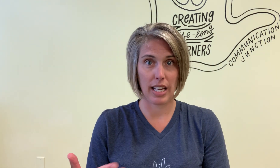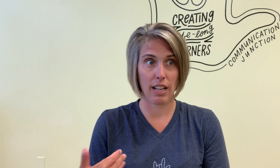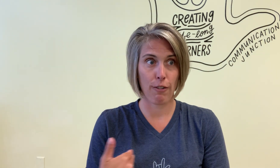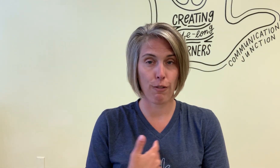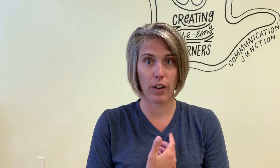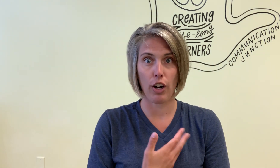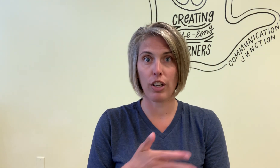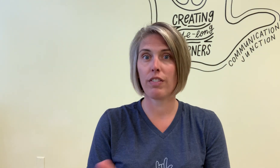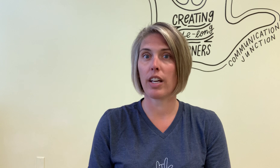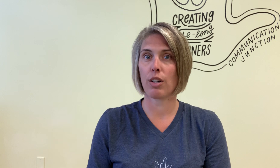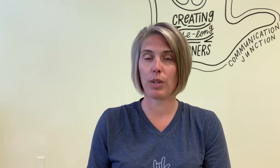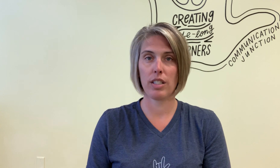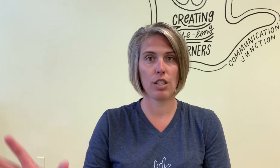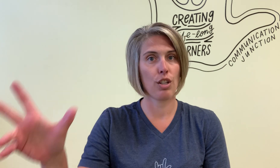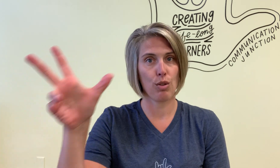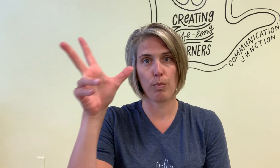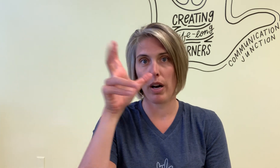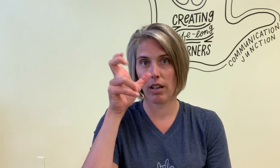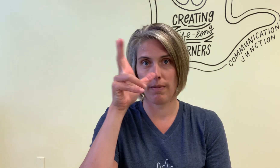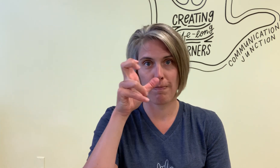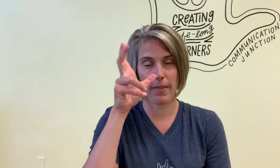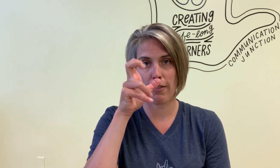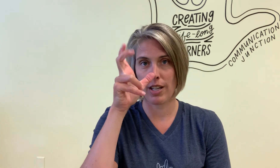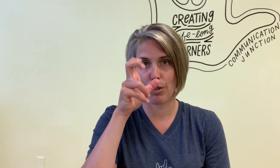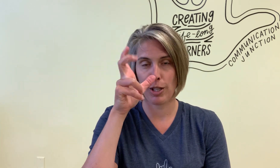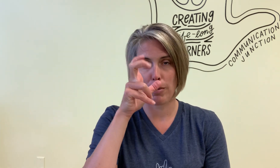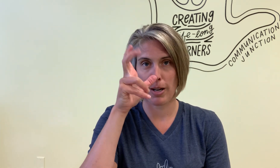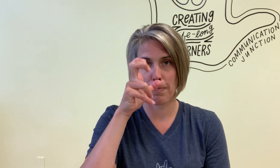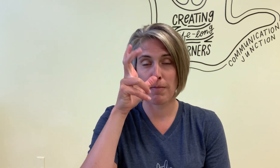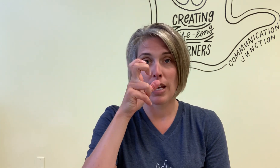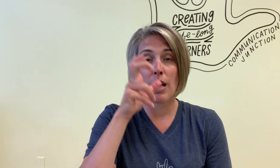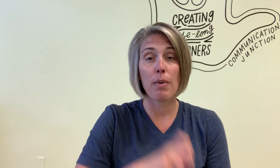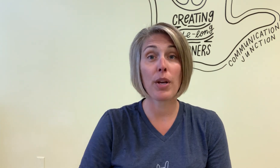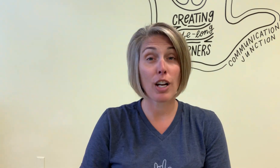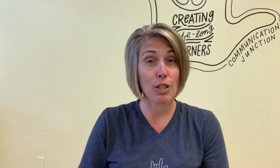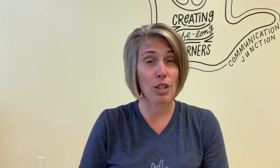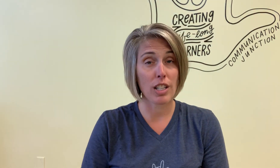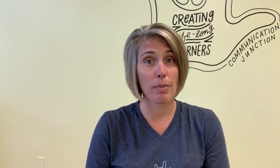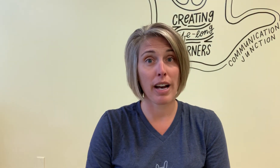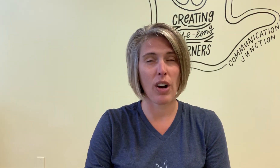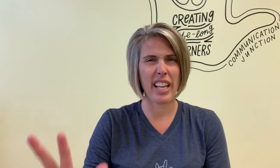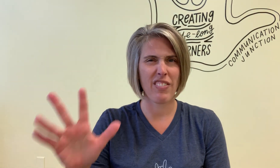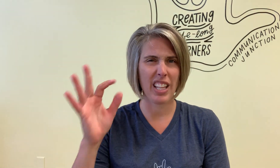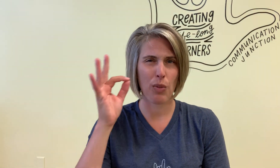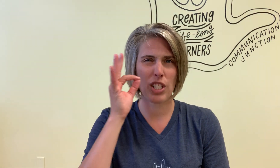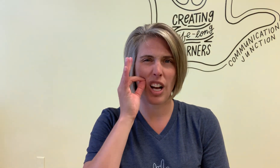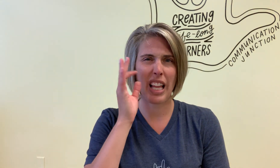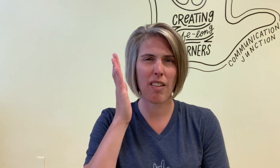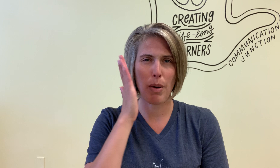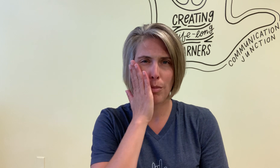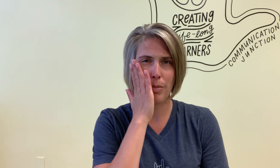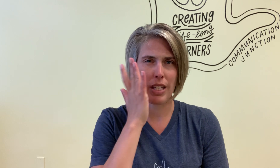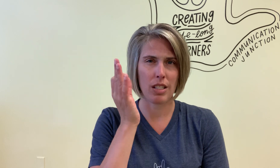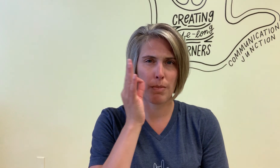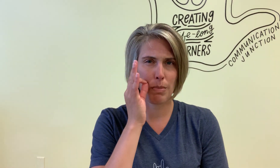if you forget all of the other ones, use bug every time you see a bug. But we also talked about, I feel like we saw a lot of bumblebees.